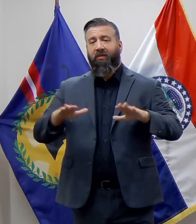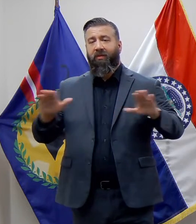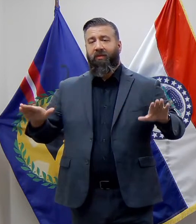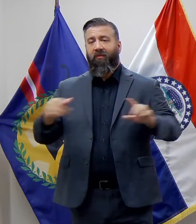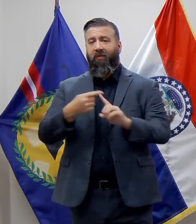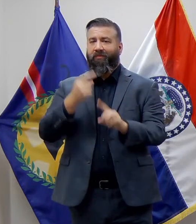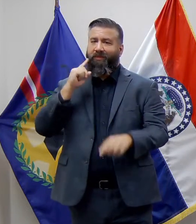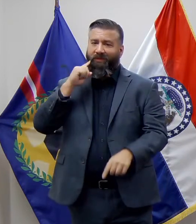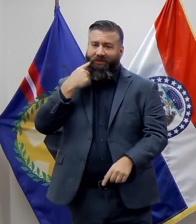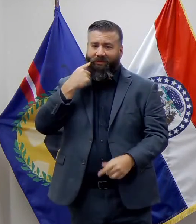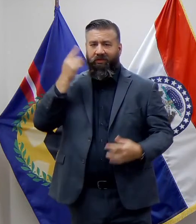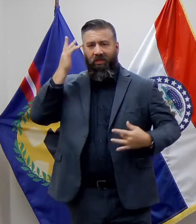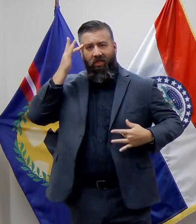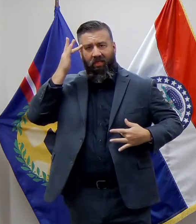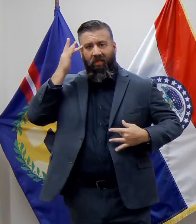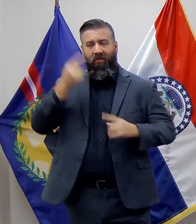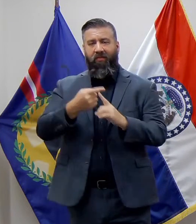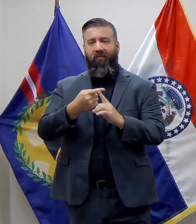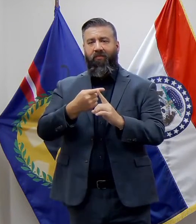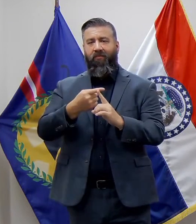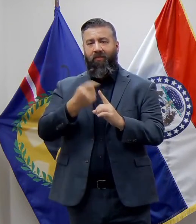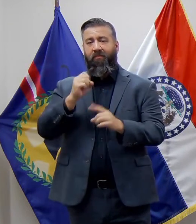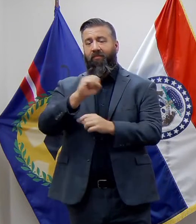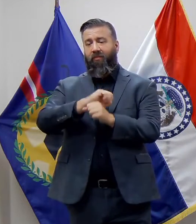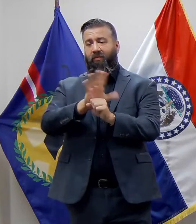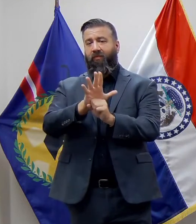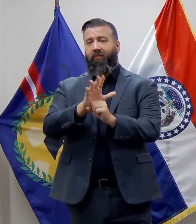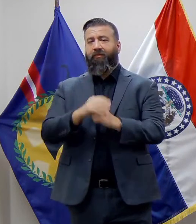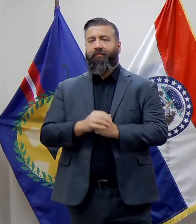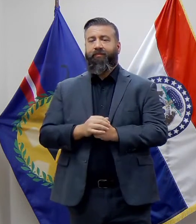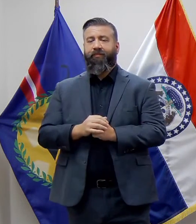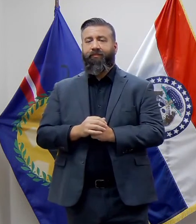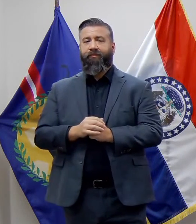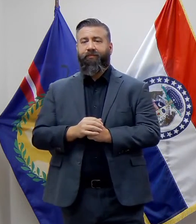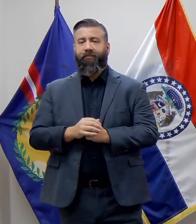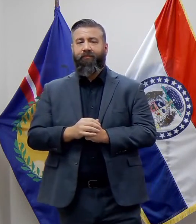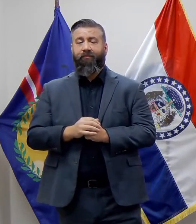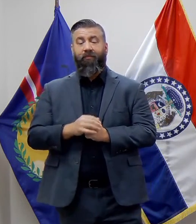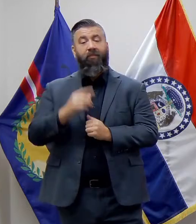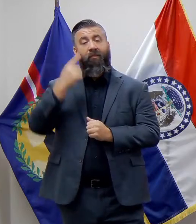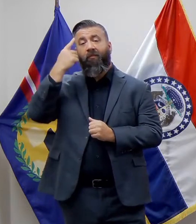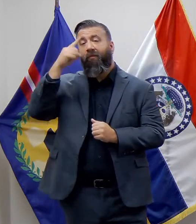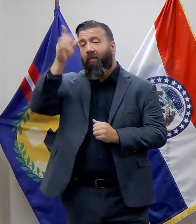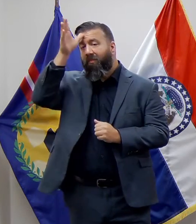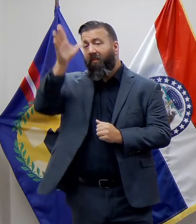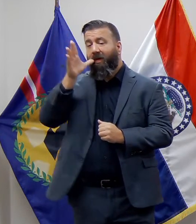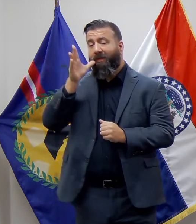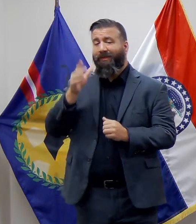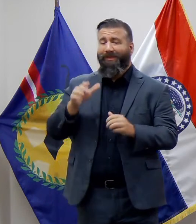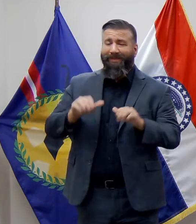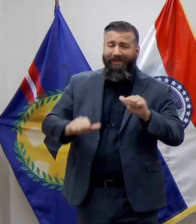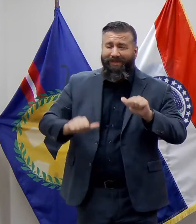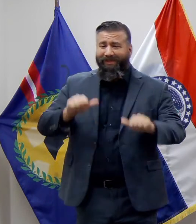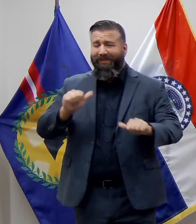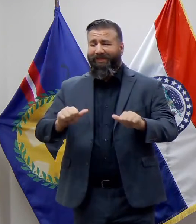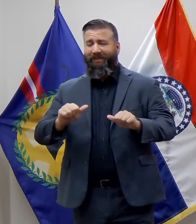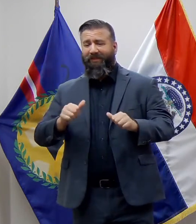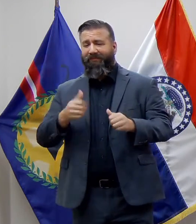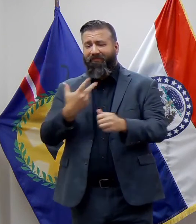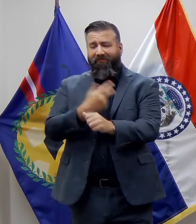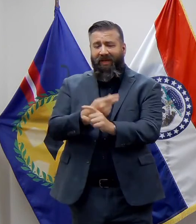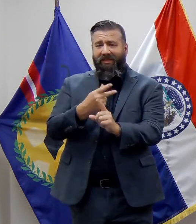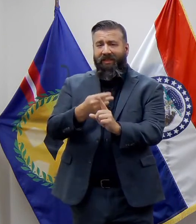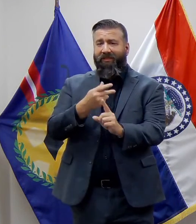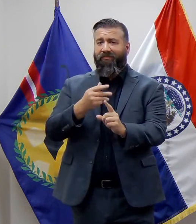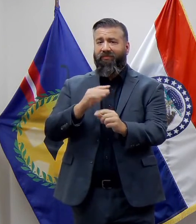severe illness from COVID-19. For parents who have hesitations about getting your children vaccinated, I encourage you